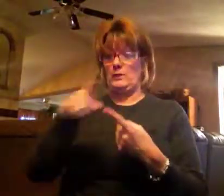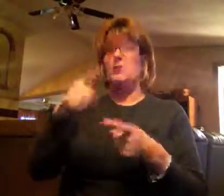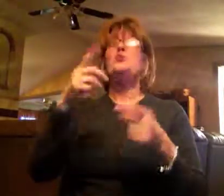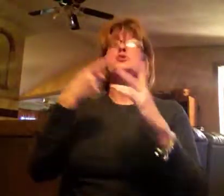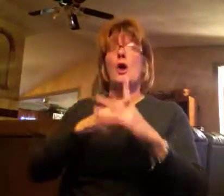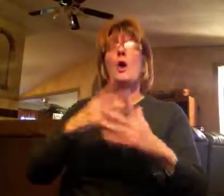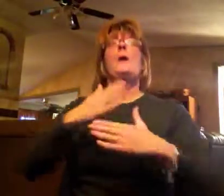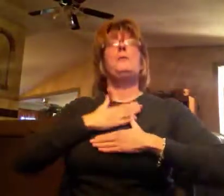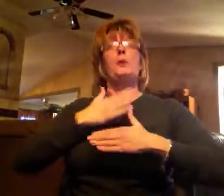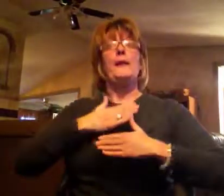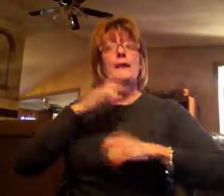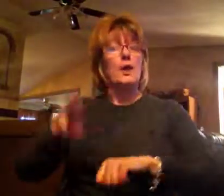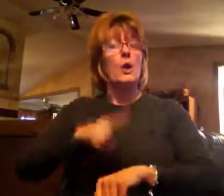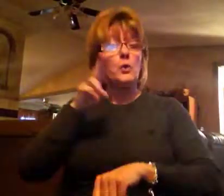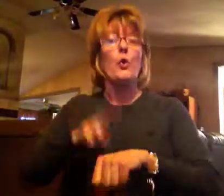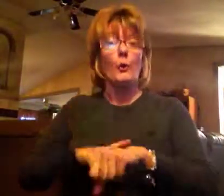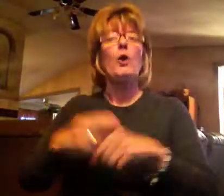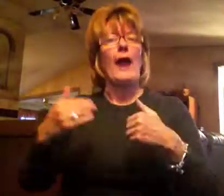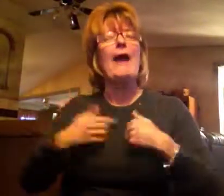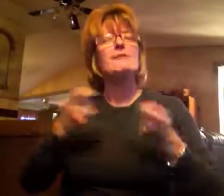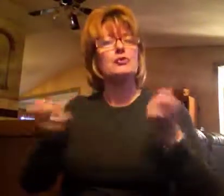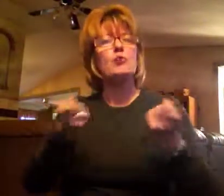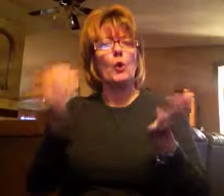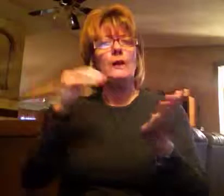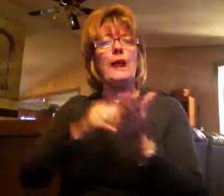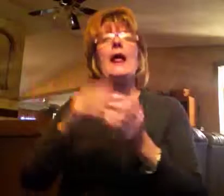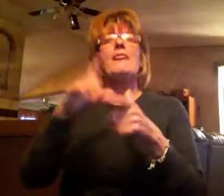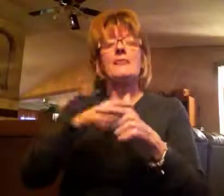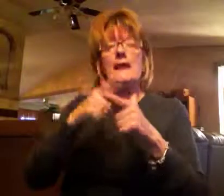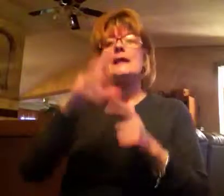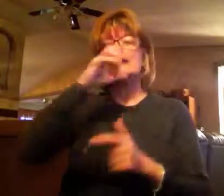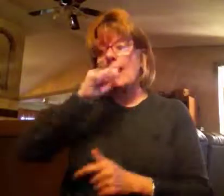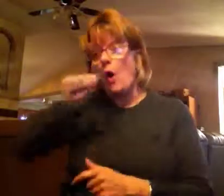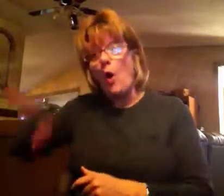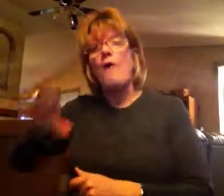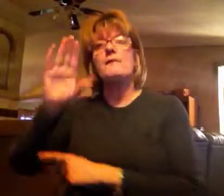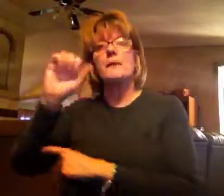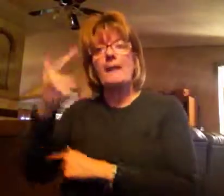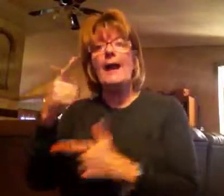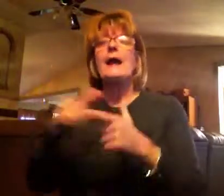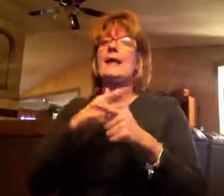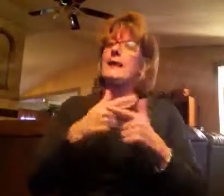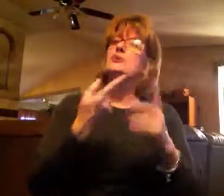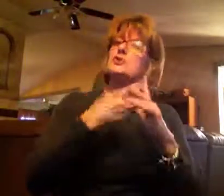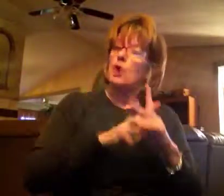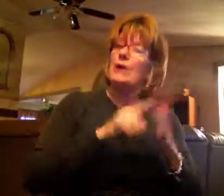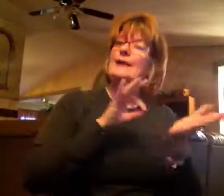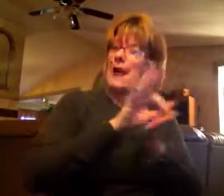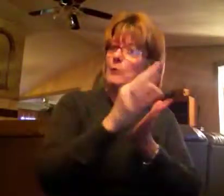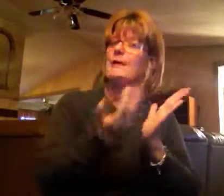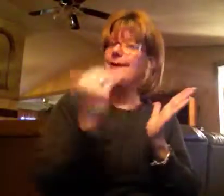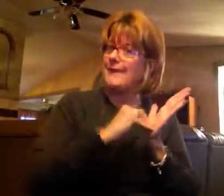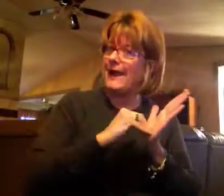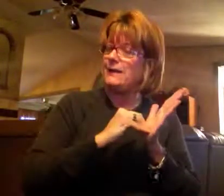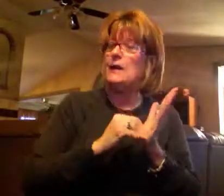breathing, remove the paper bag and begin the counting technique. When you go into these breathing exercises, you immediately shift your